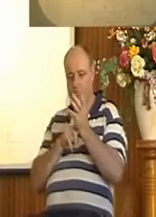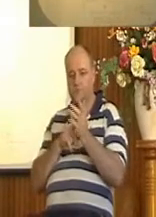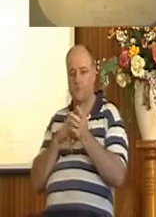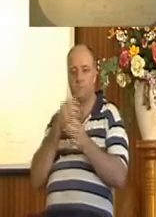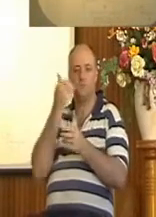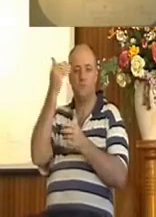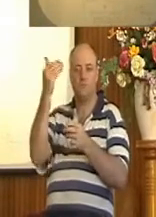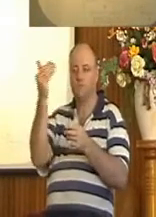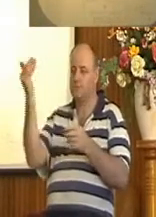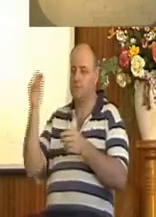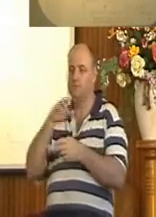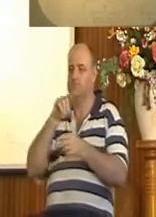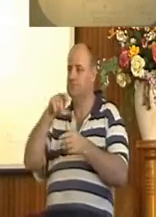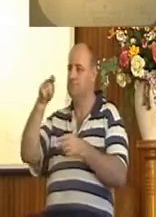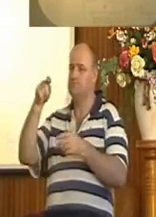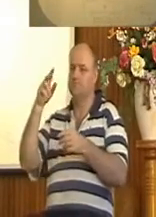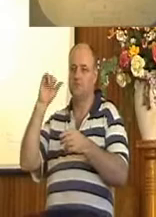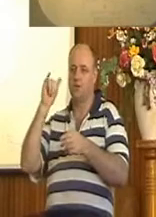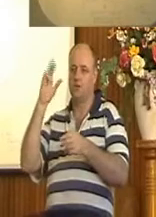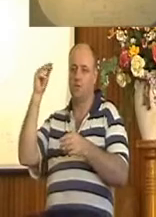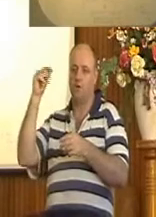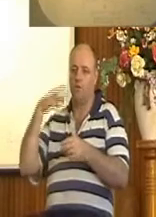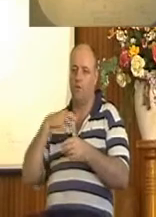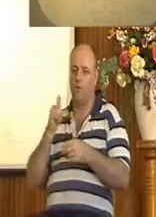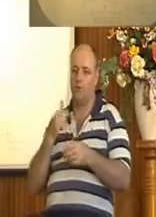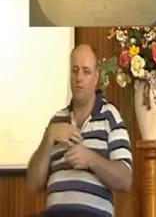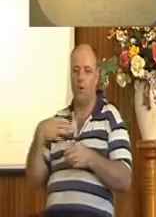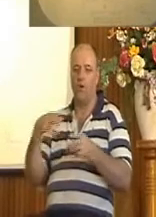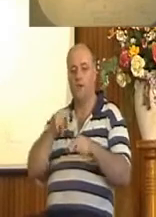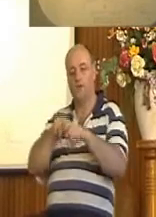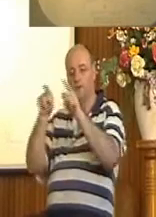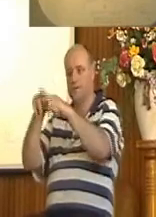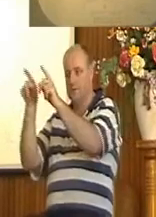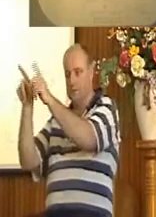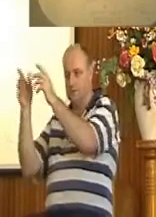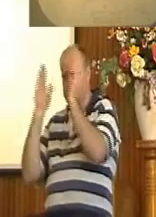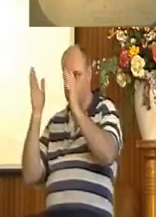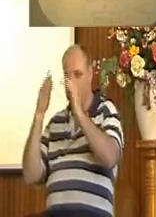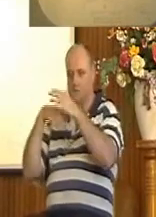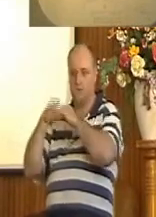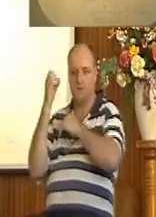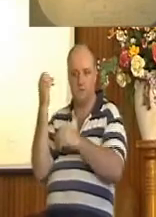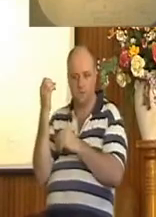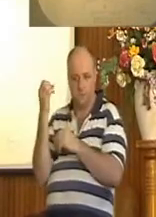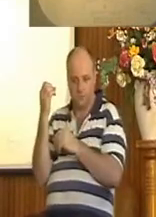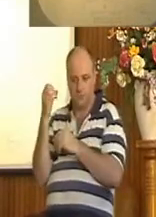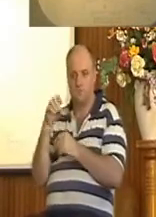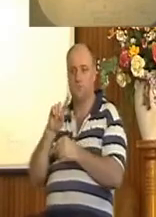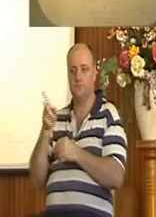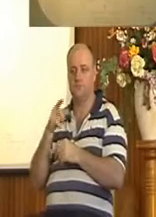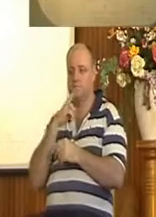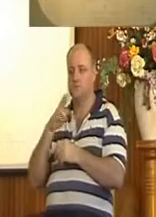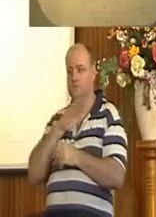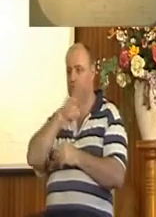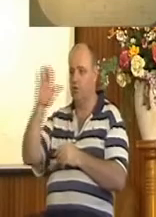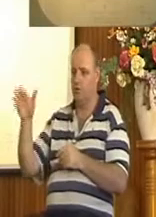being. Now, why do I have you in my heart? Inasmuch that both in my bonds, he's